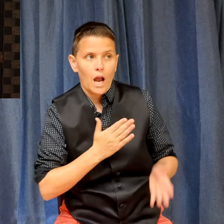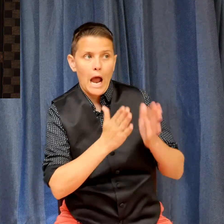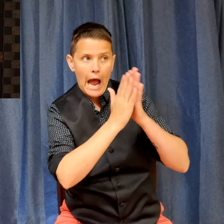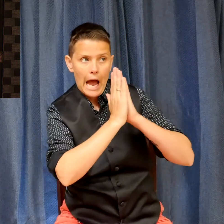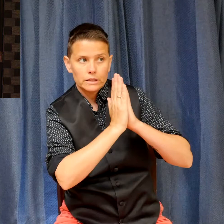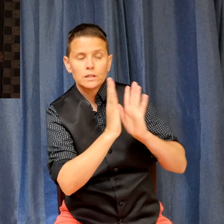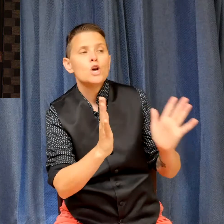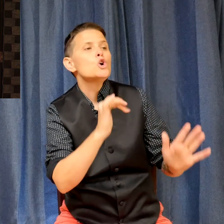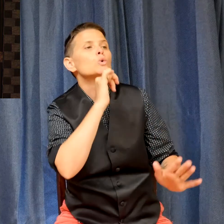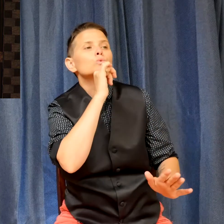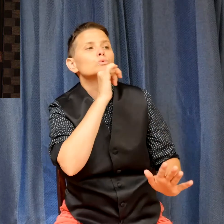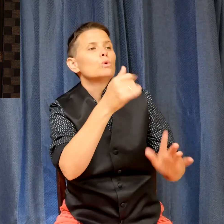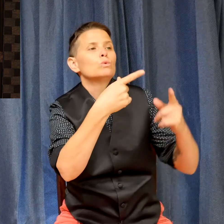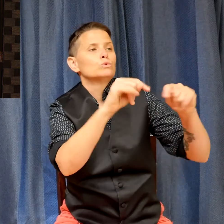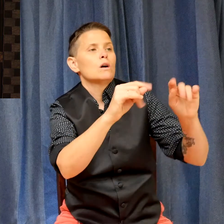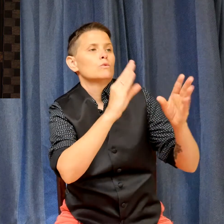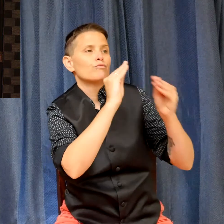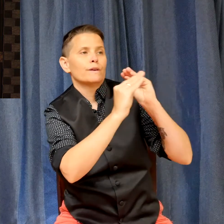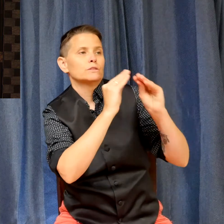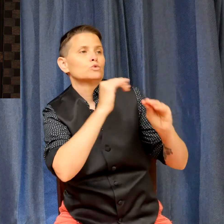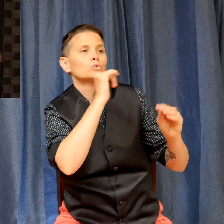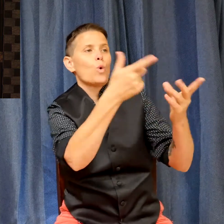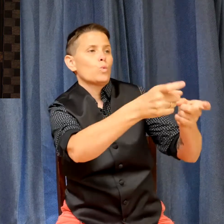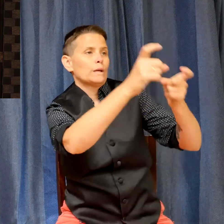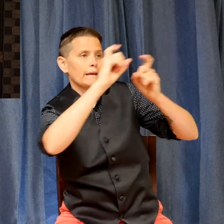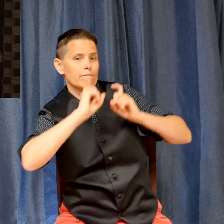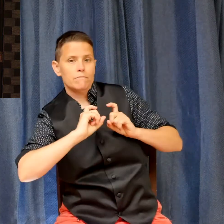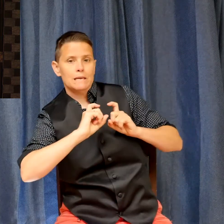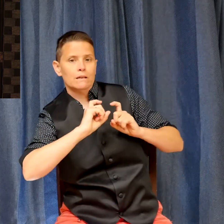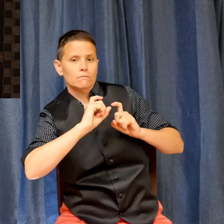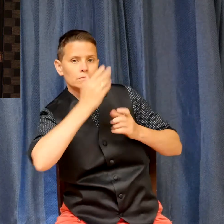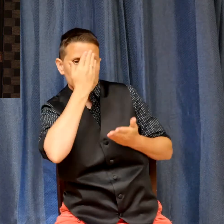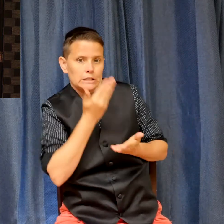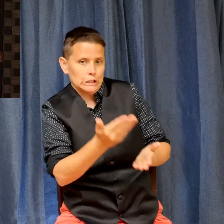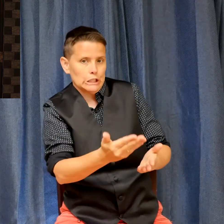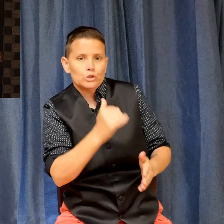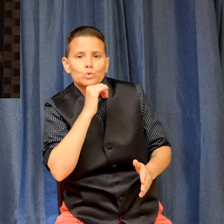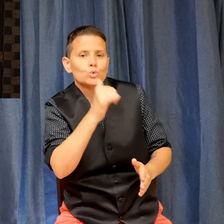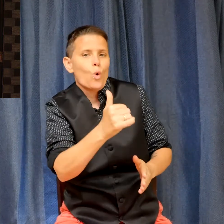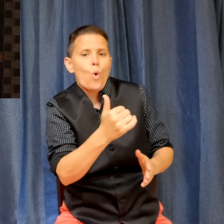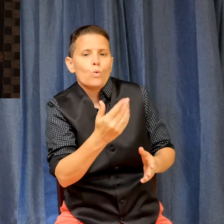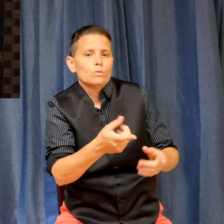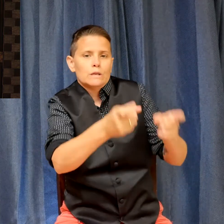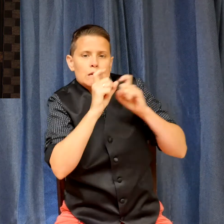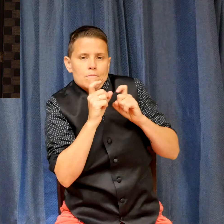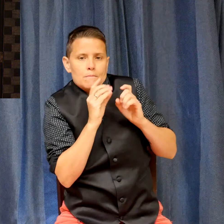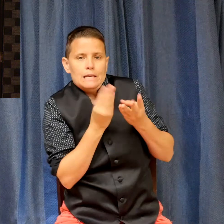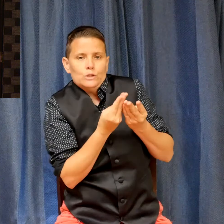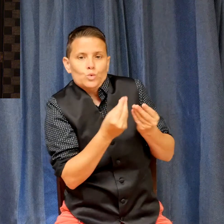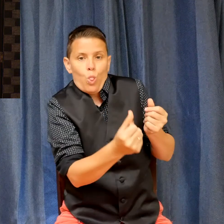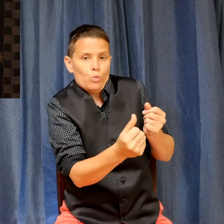and also let the doctors do their work. Yeah. So, yeah, it's just